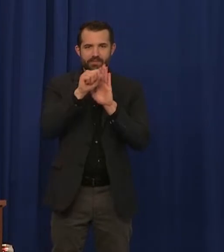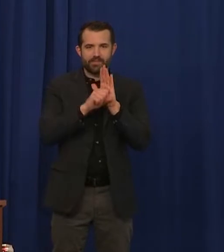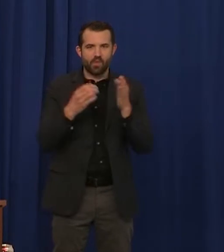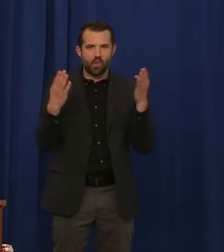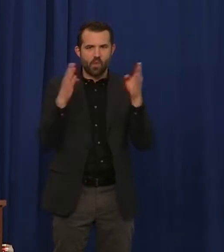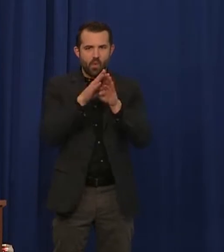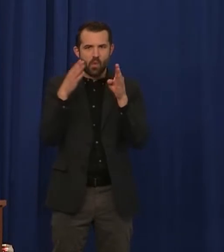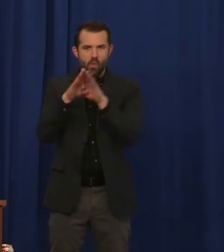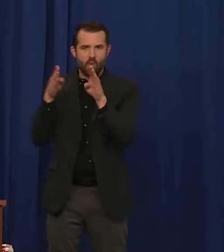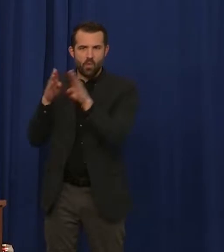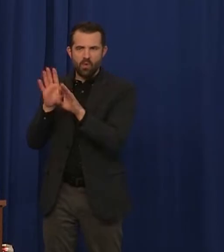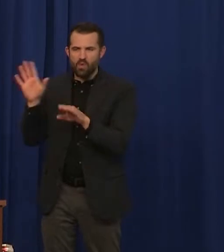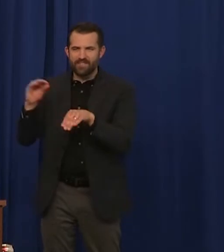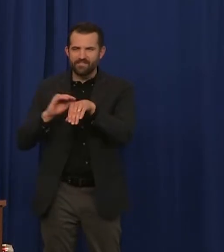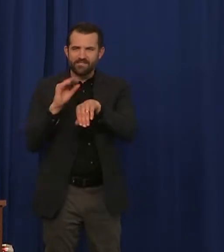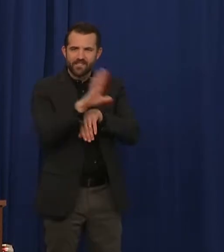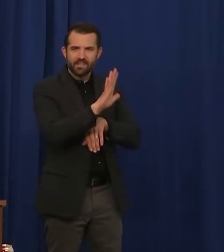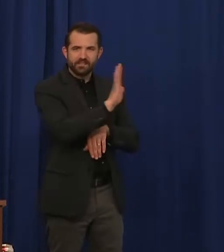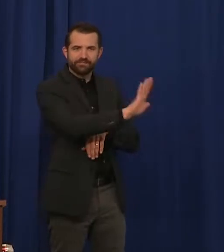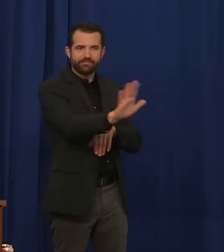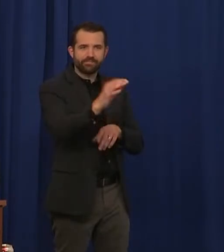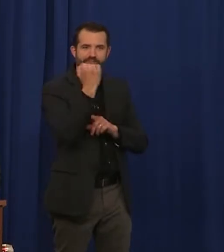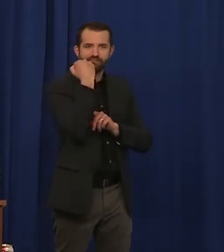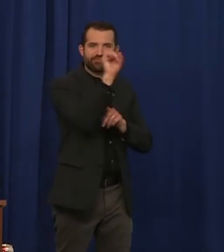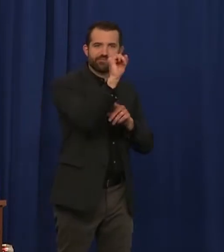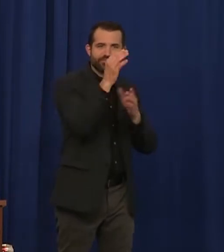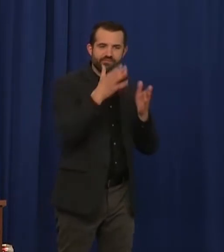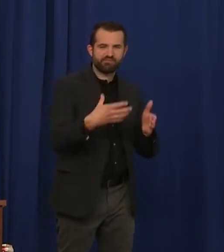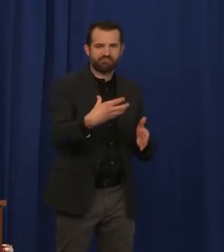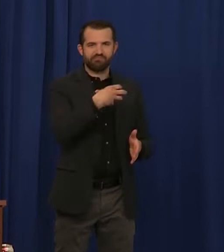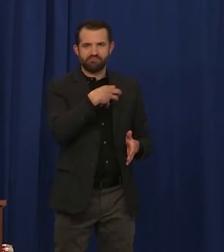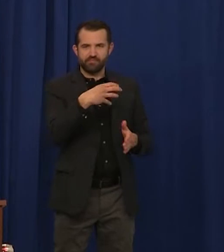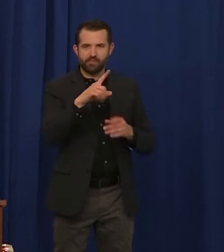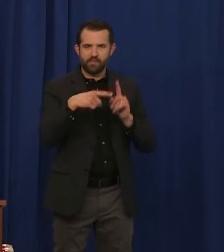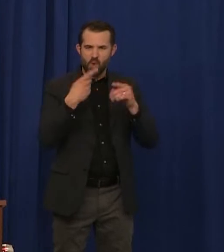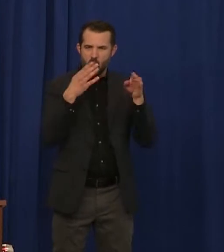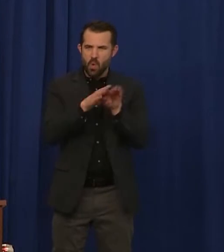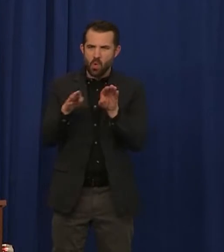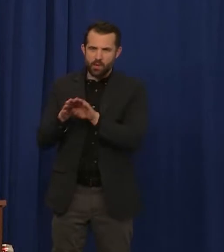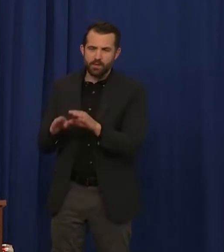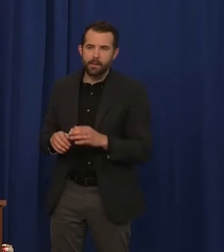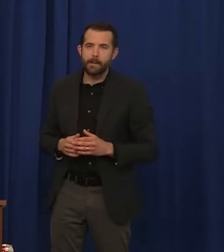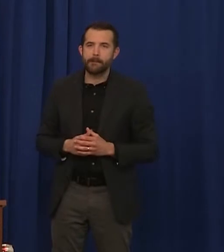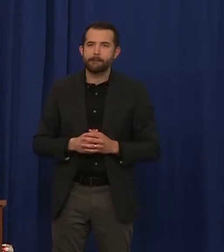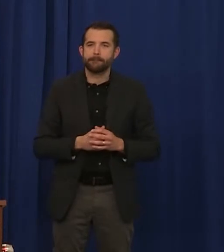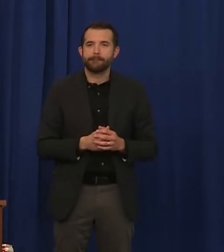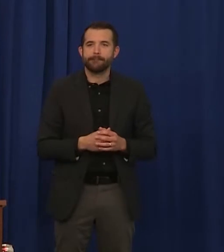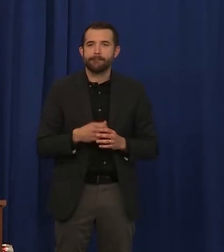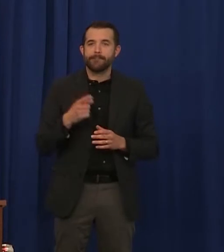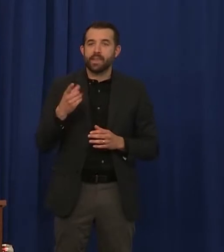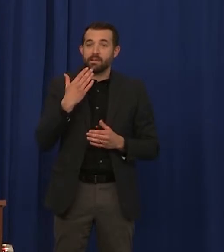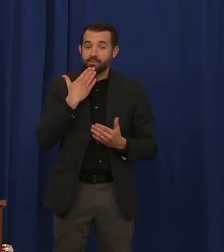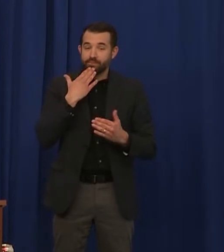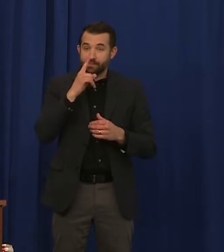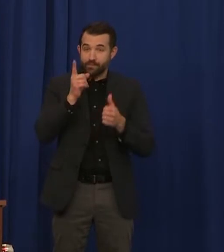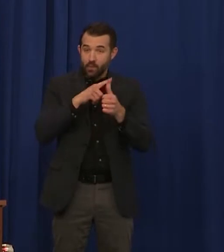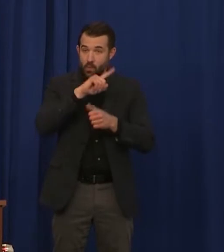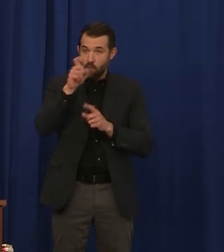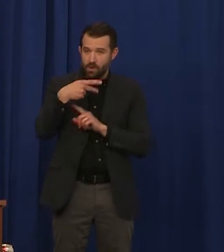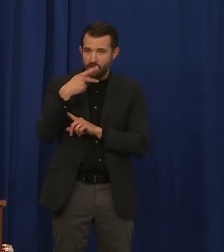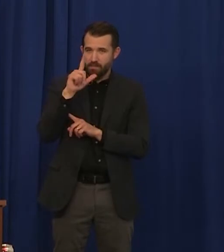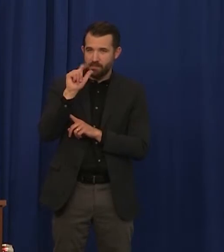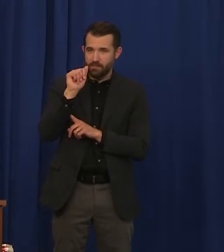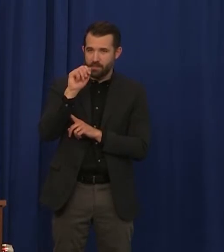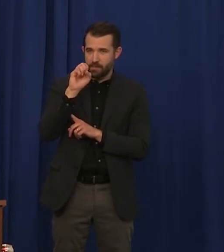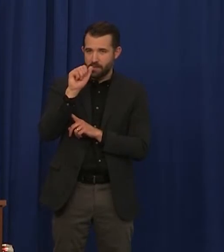Sure. So Megan's first question is around the use of plasma. For many, many years, going back